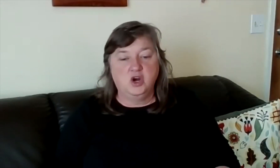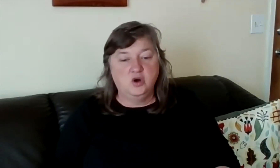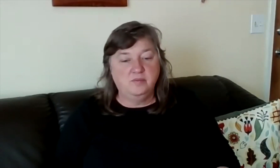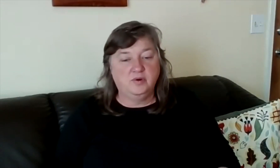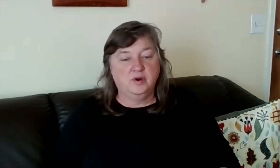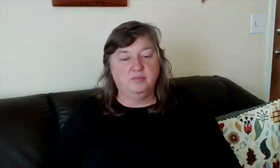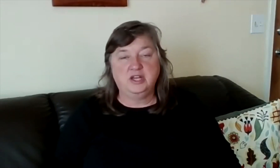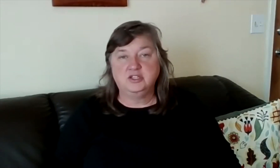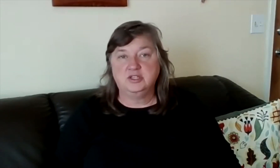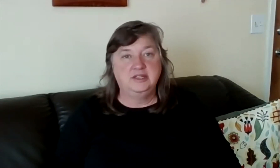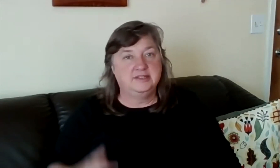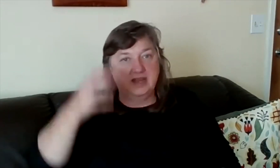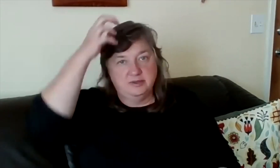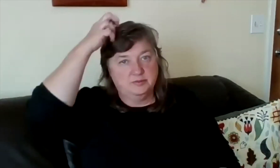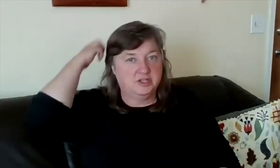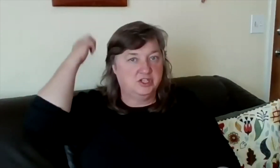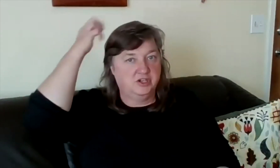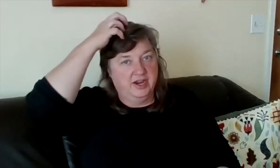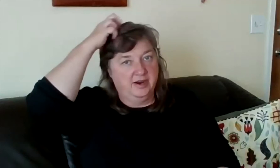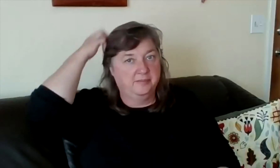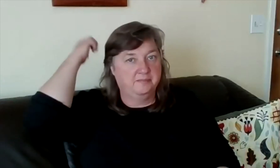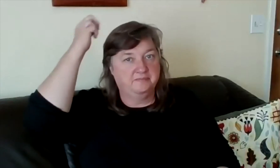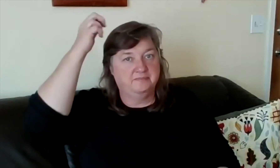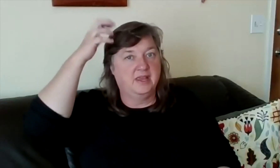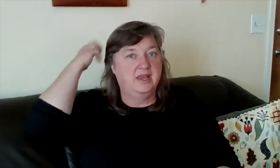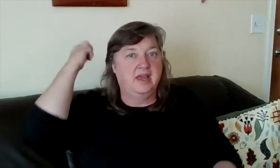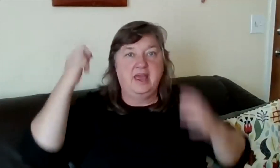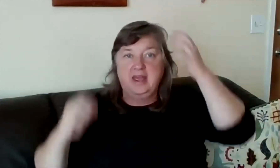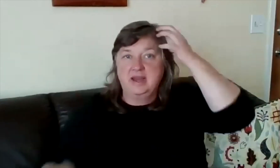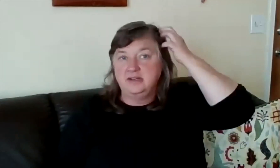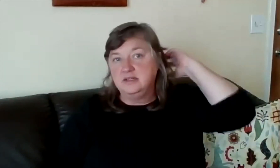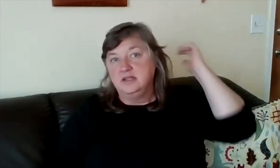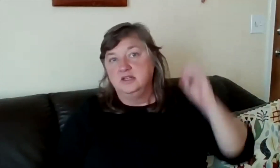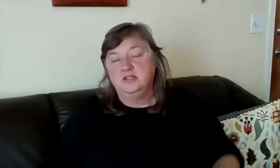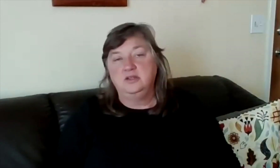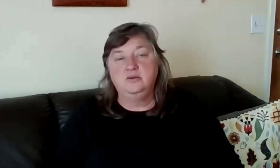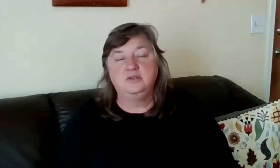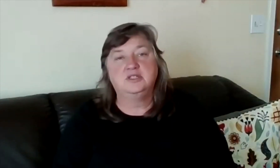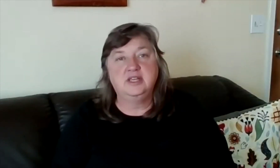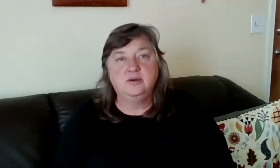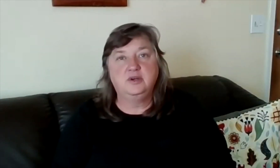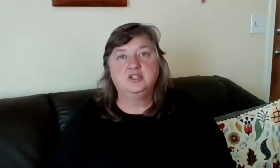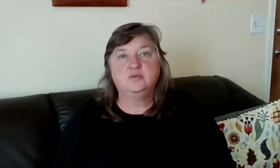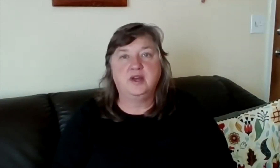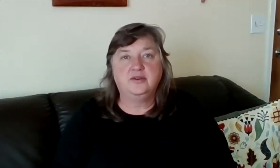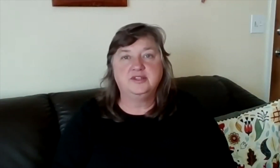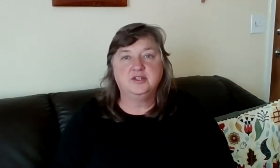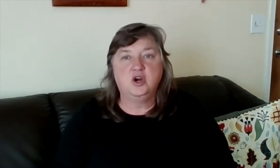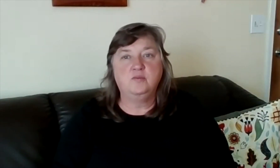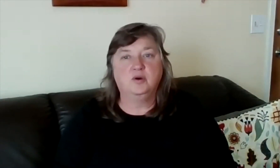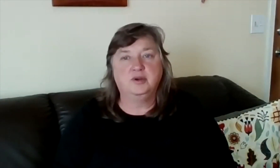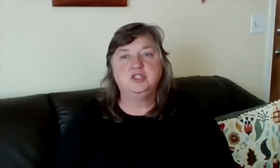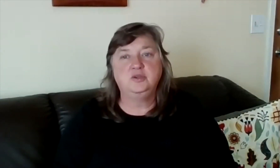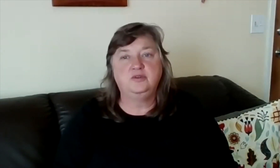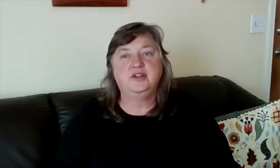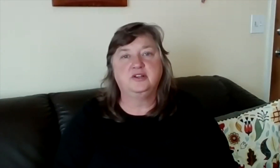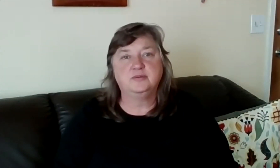Comb or a brush, same as brushing your hair. And to distinguish whether it's a comb or a brush, you would fingerspell